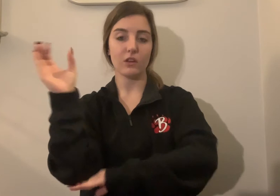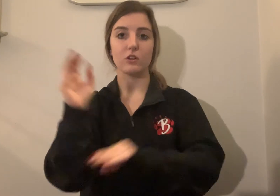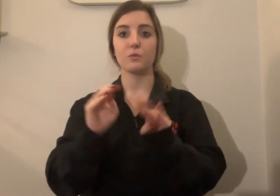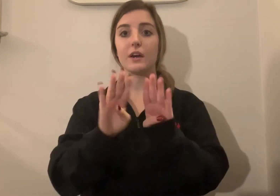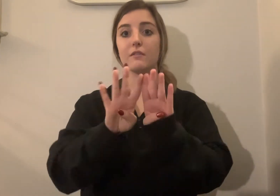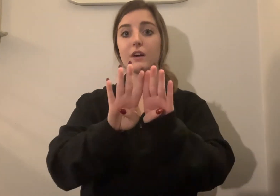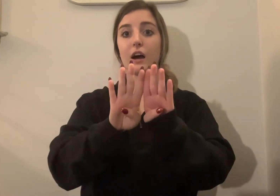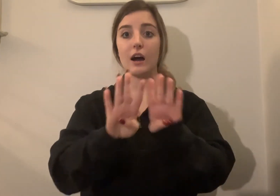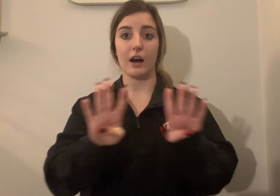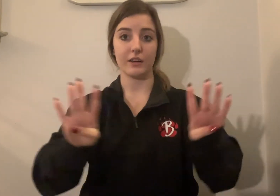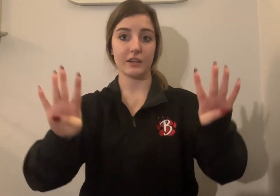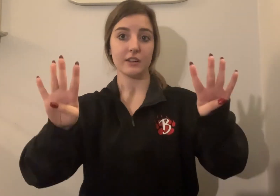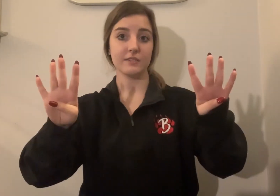We have Hanukkah,